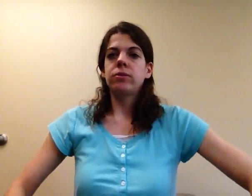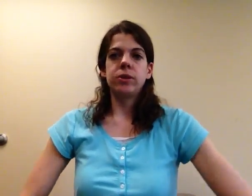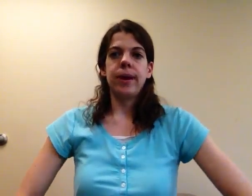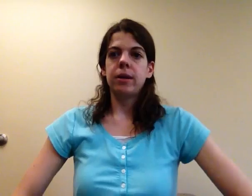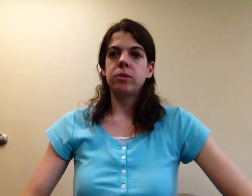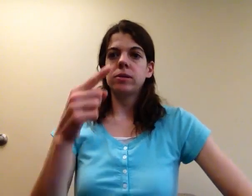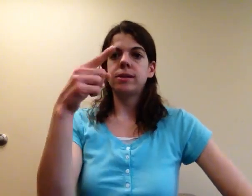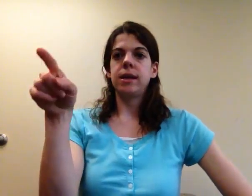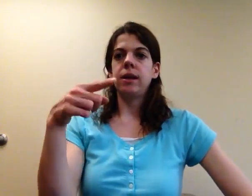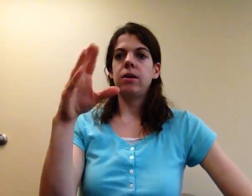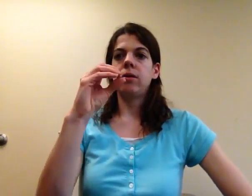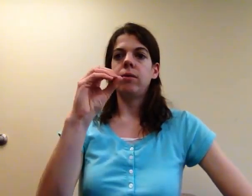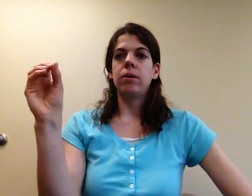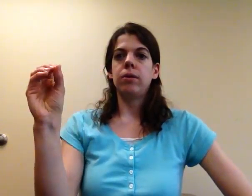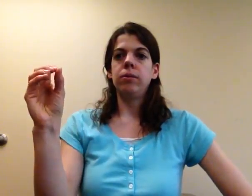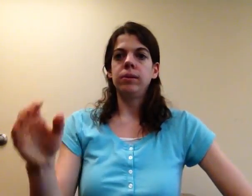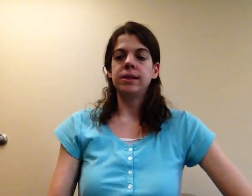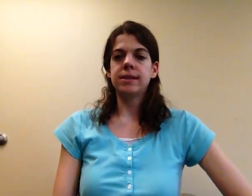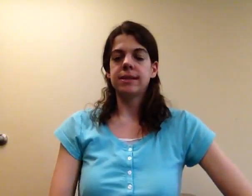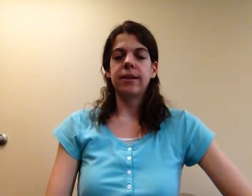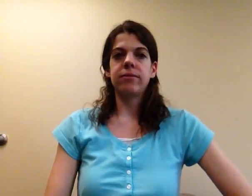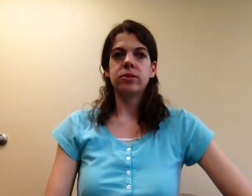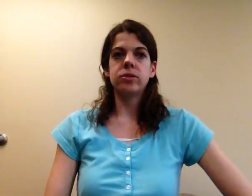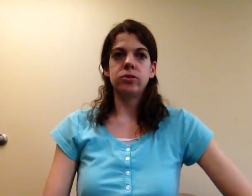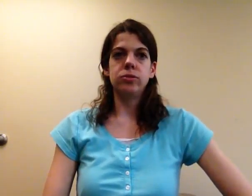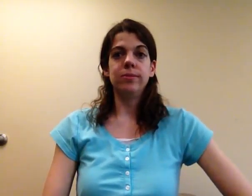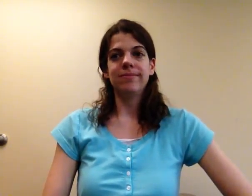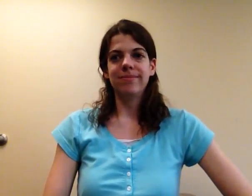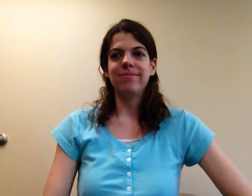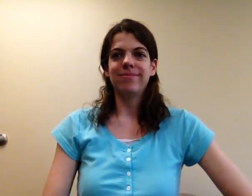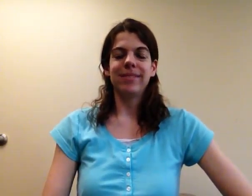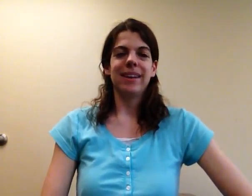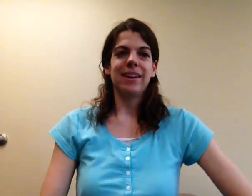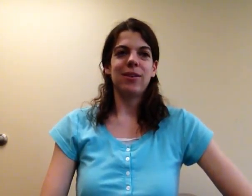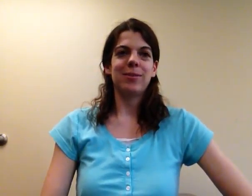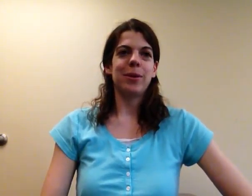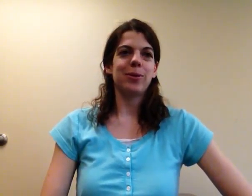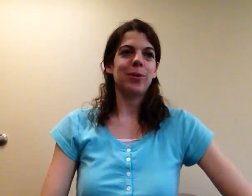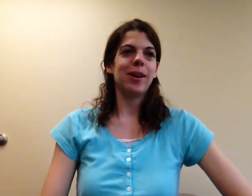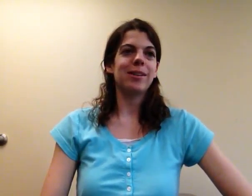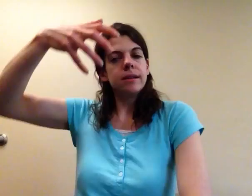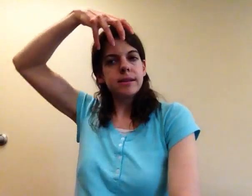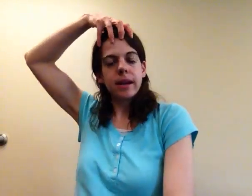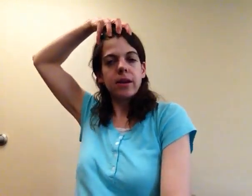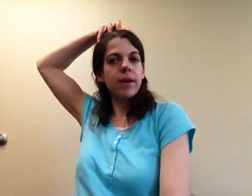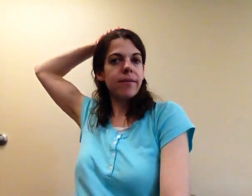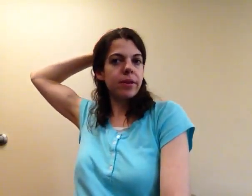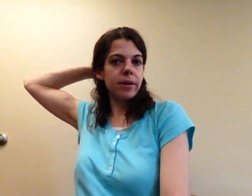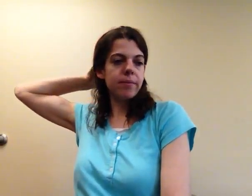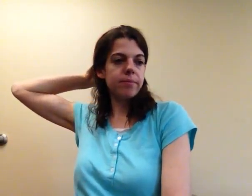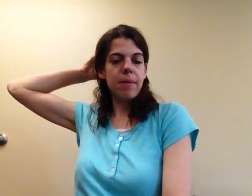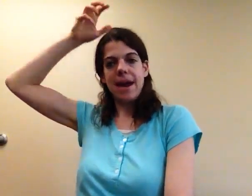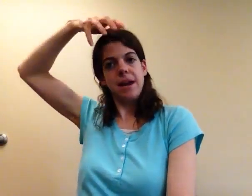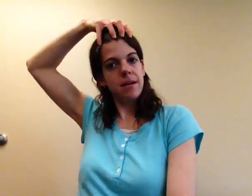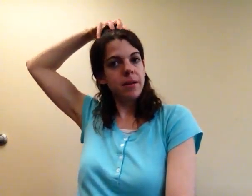zoo animals. Z-O-O is the sign for zoo. You can spell zoo, you can sign that.